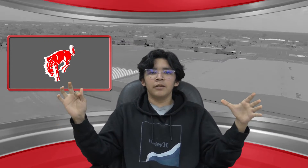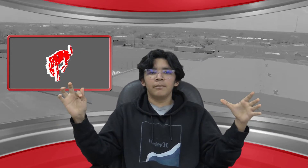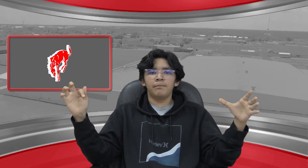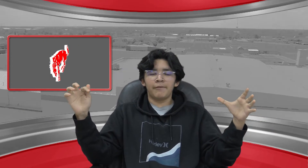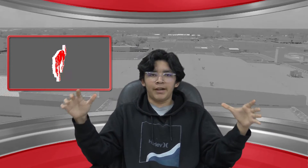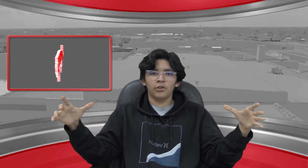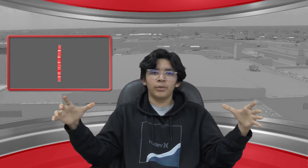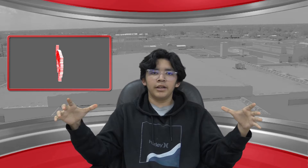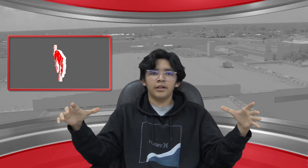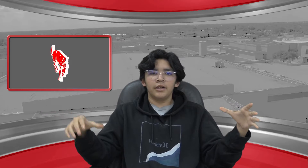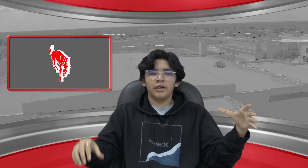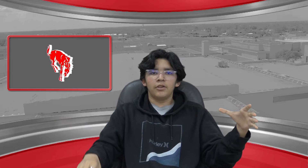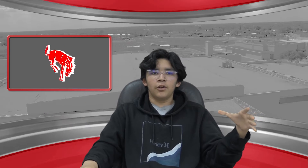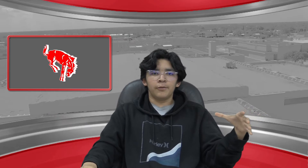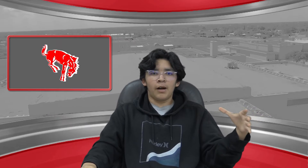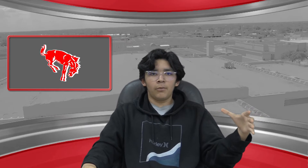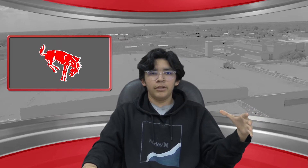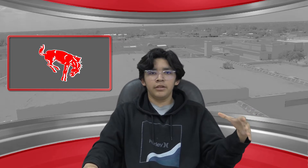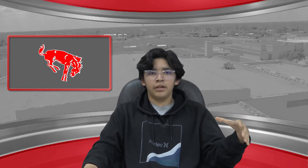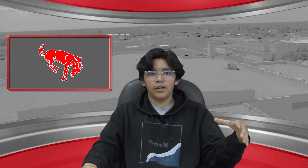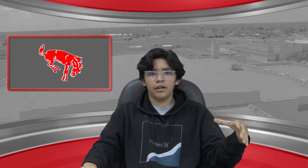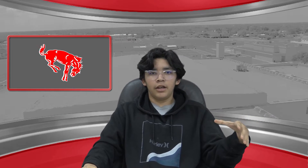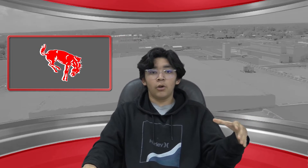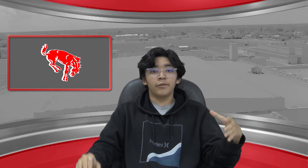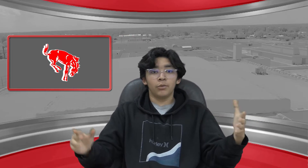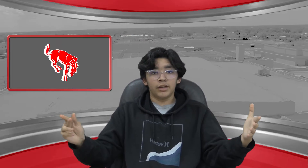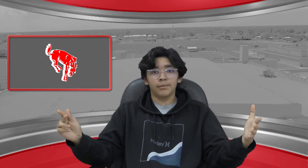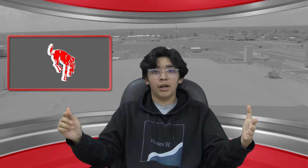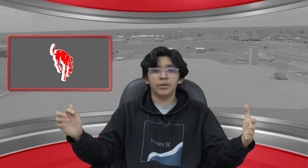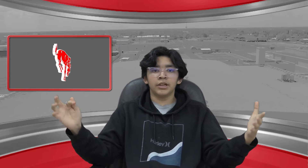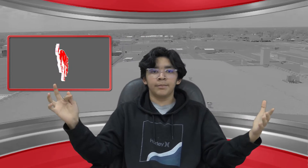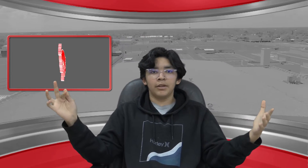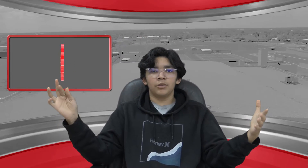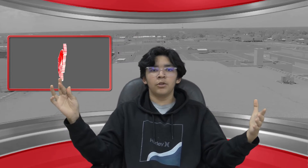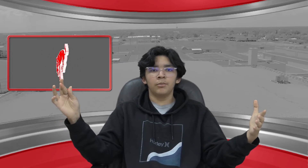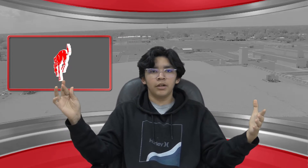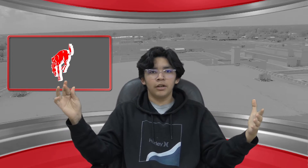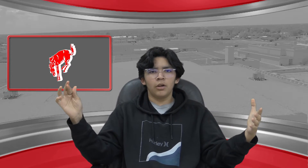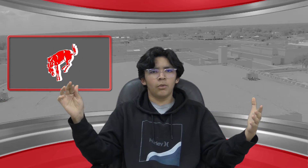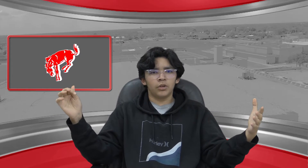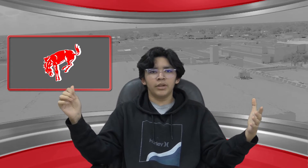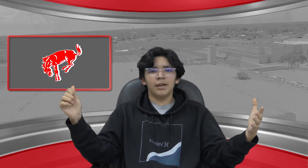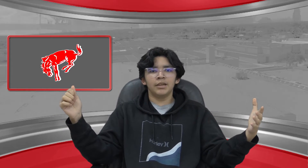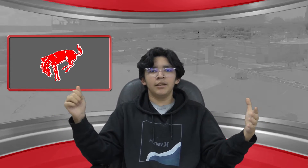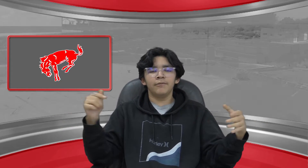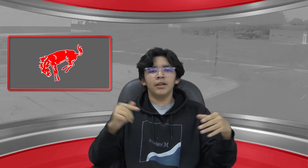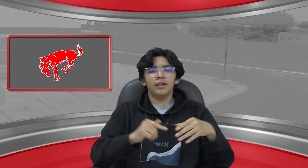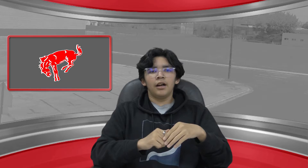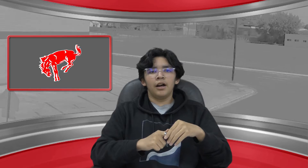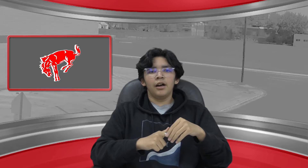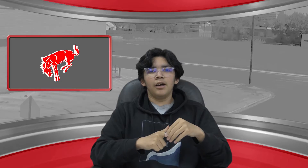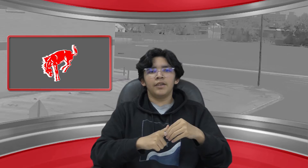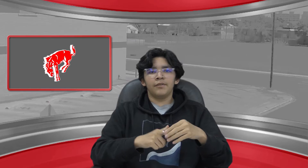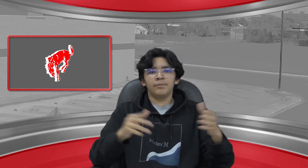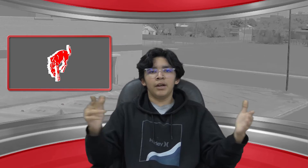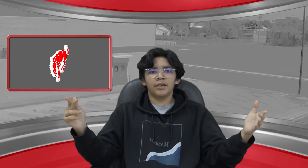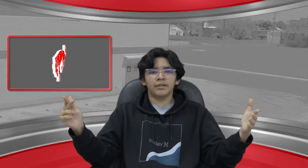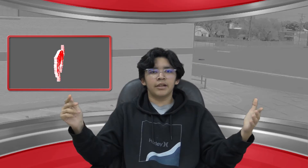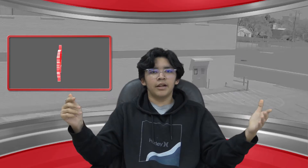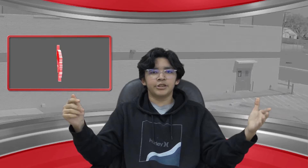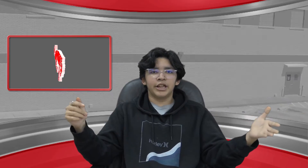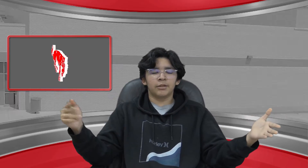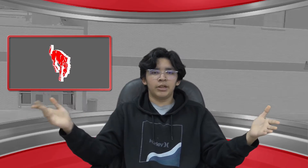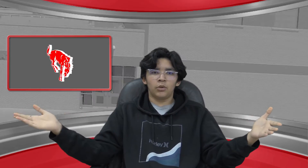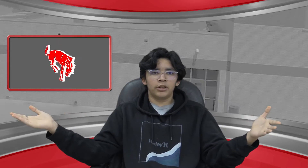be here by finals week. So if you bought one, or if you want to buy one, you can come down to room 120, I believe.